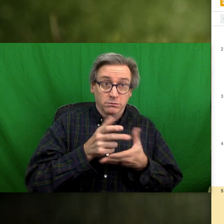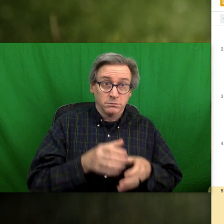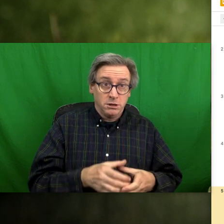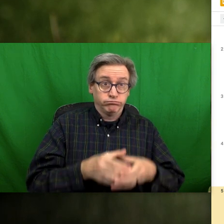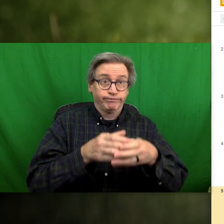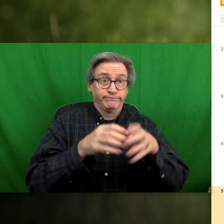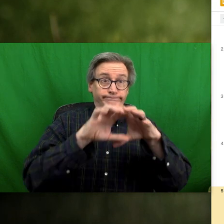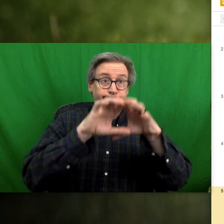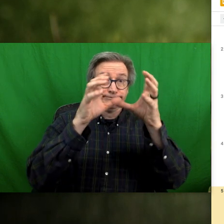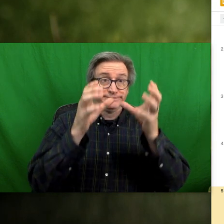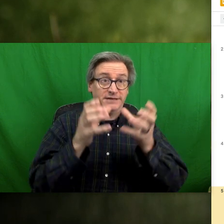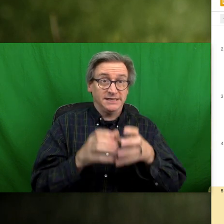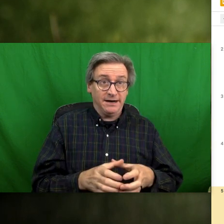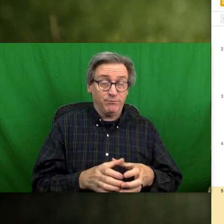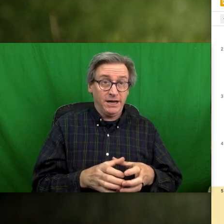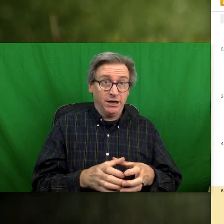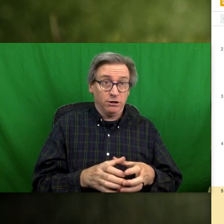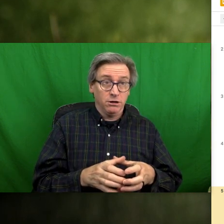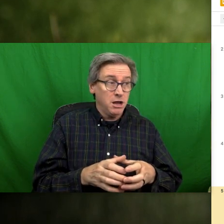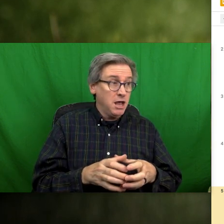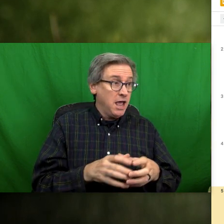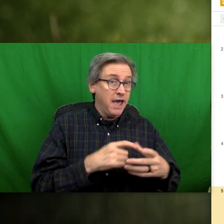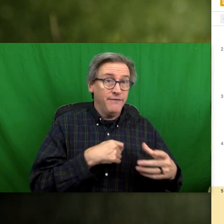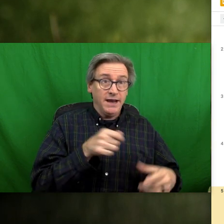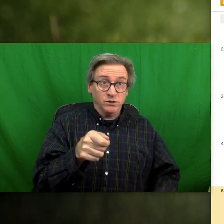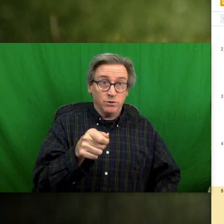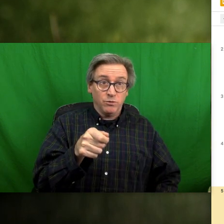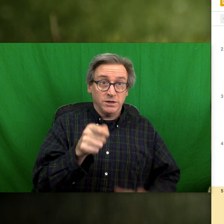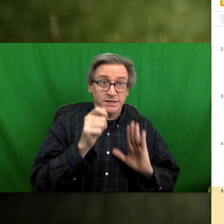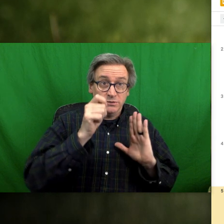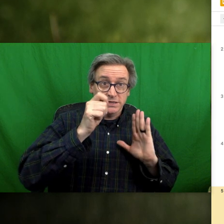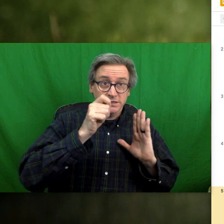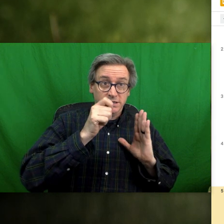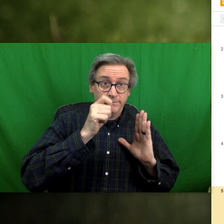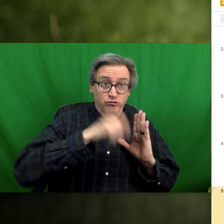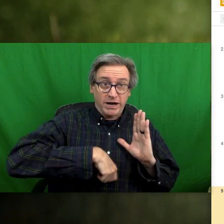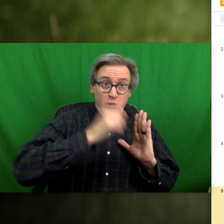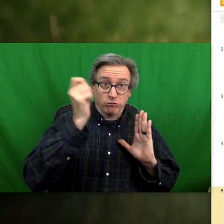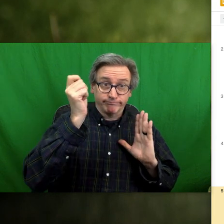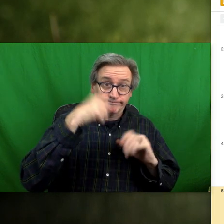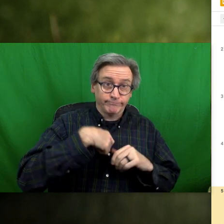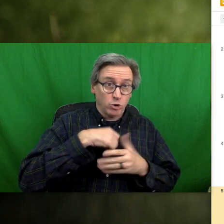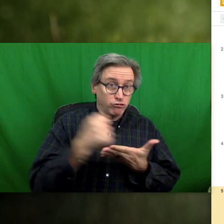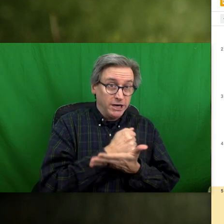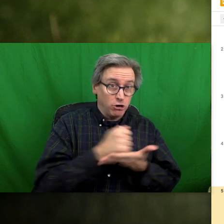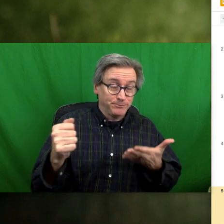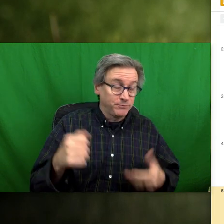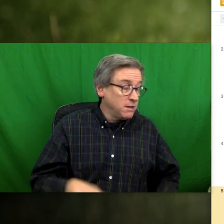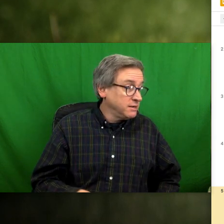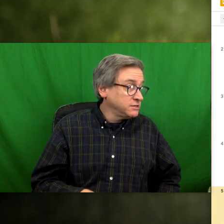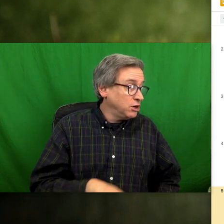meter and set it up right here, and then it was one of the ones that uses credit